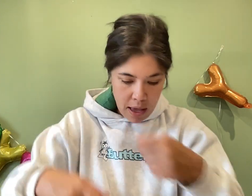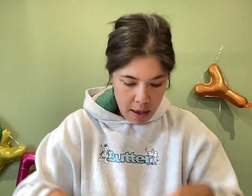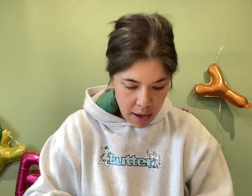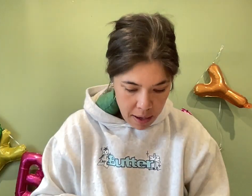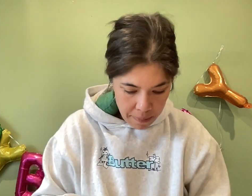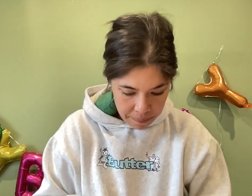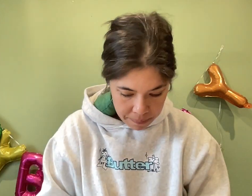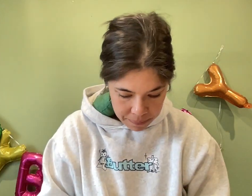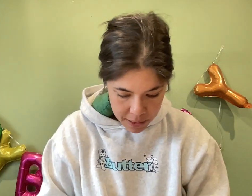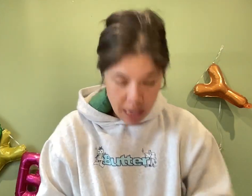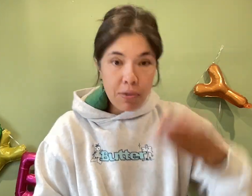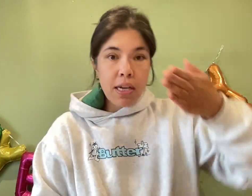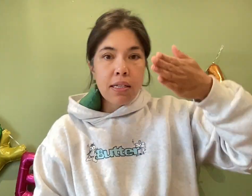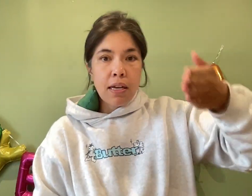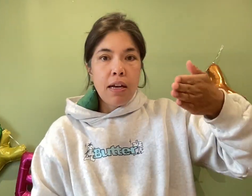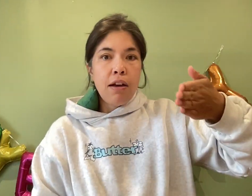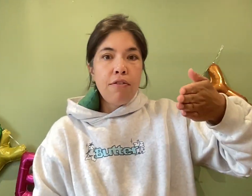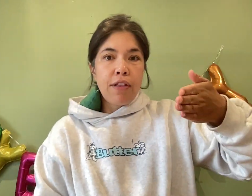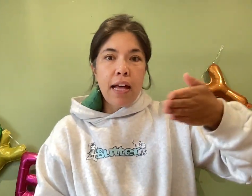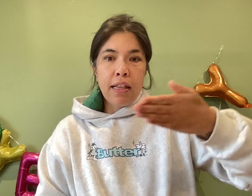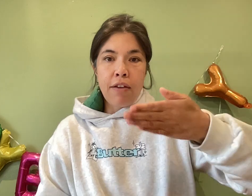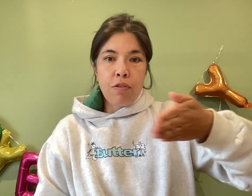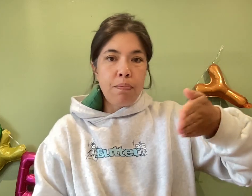that. Subject, flat left